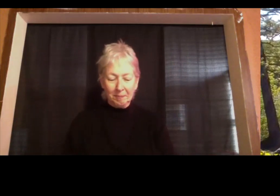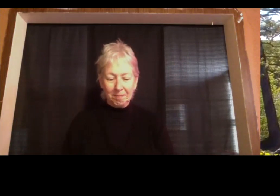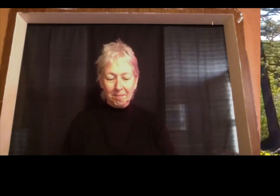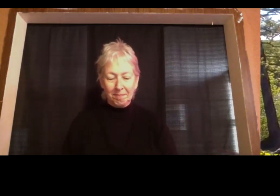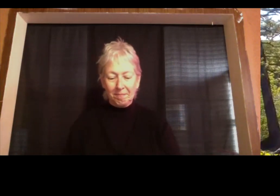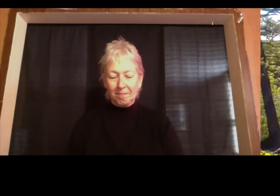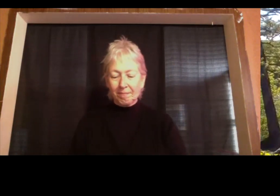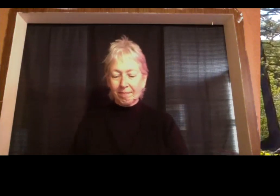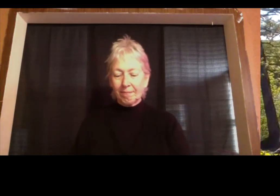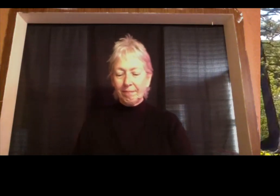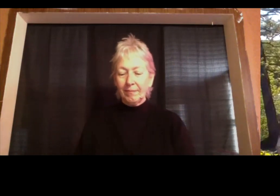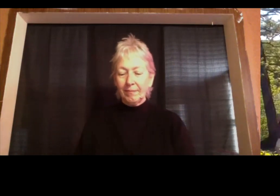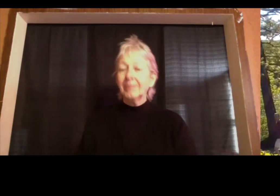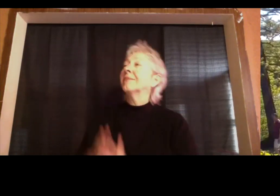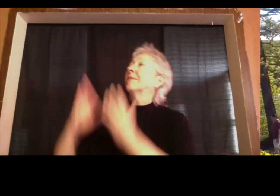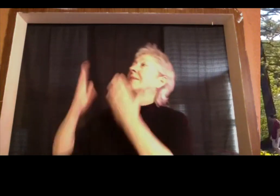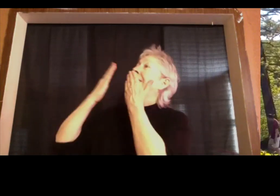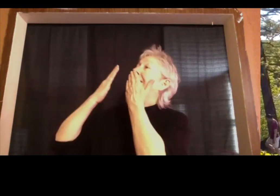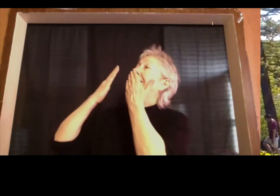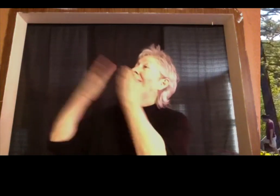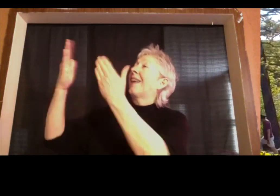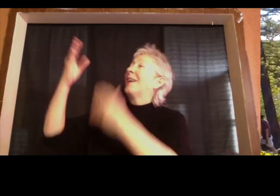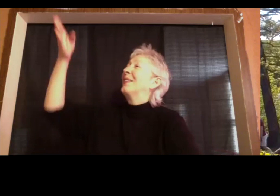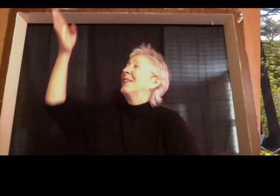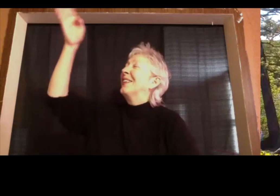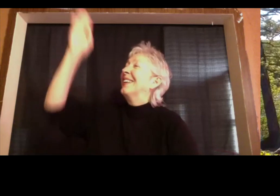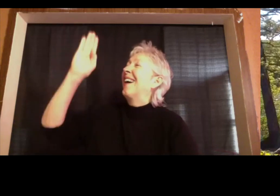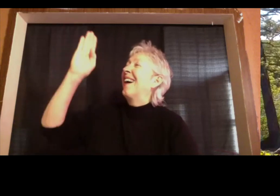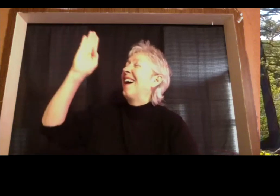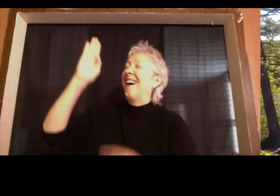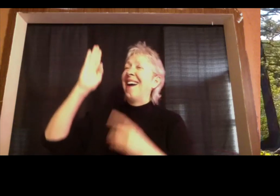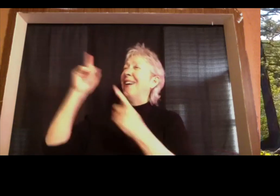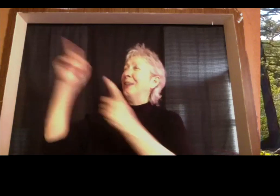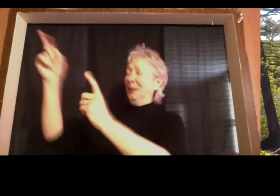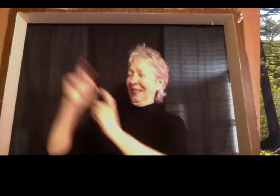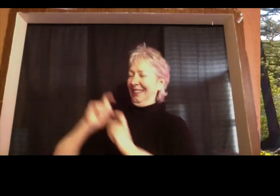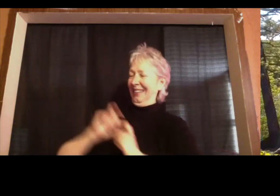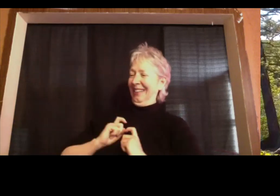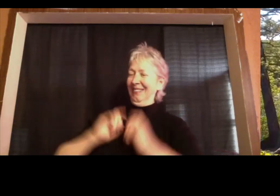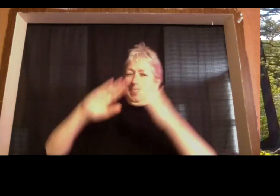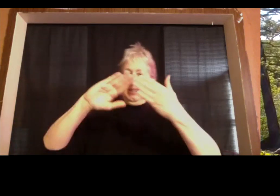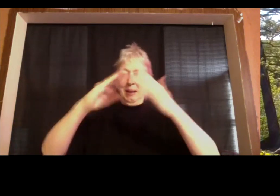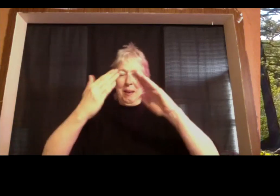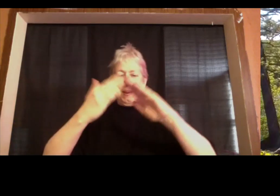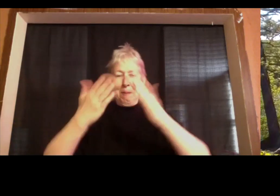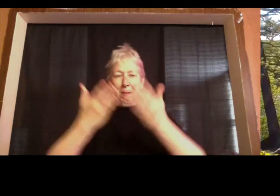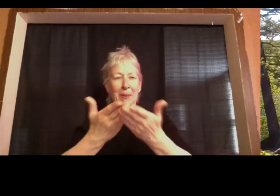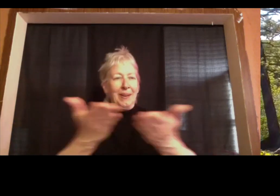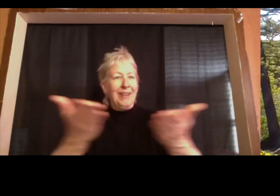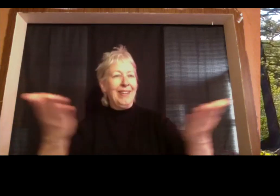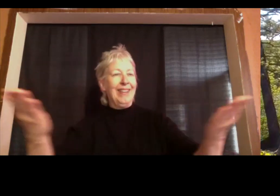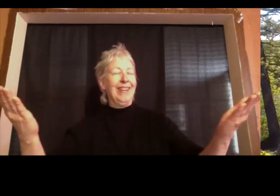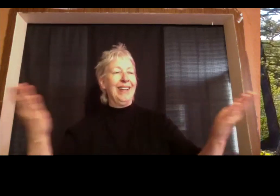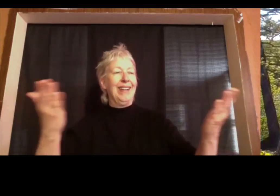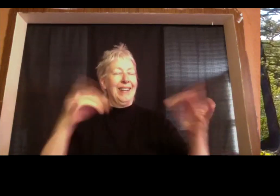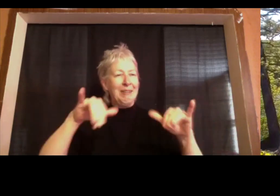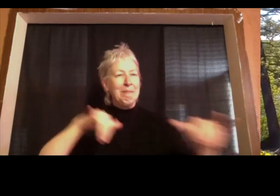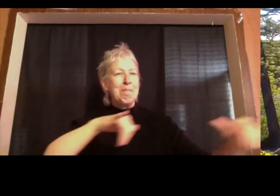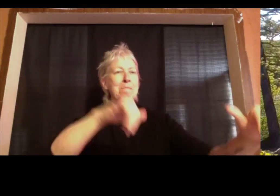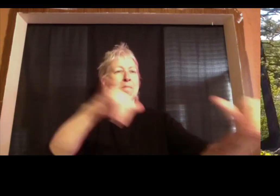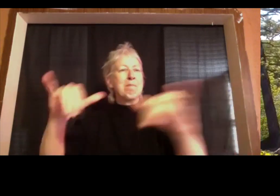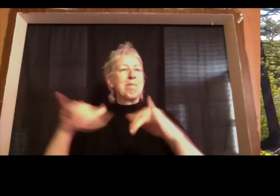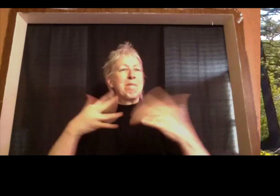We give you thanks, O God, for the grace-filled community born in these baptismal waters, for